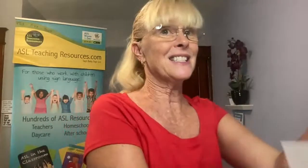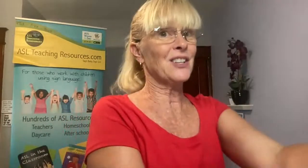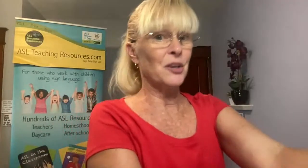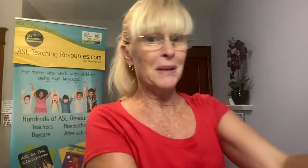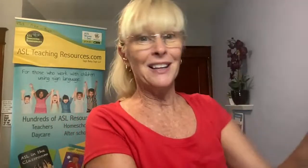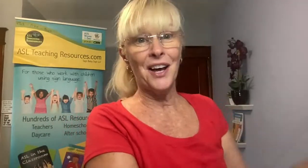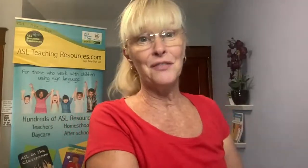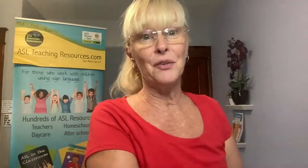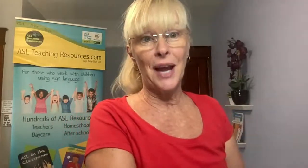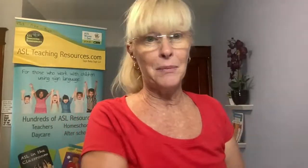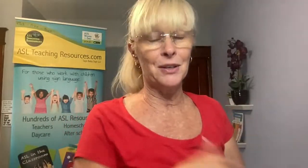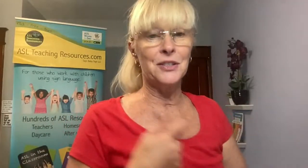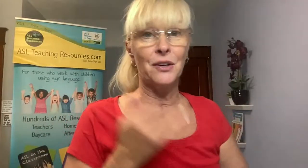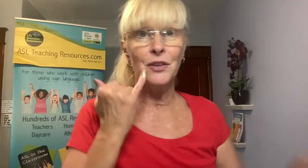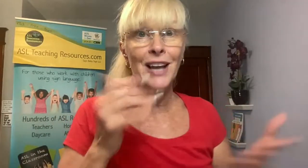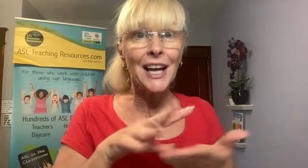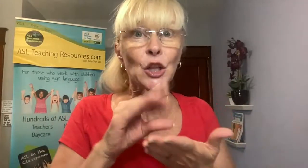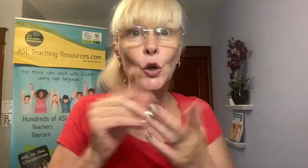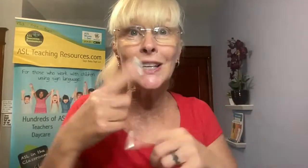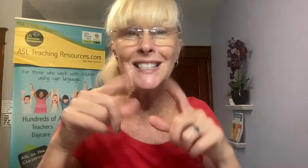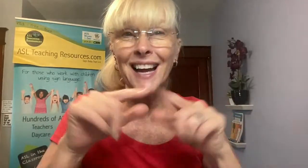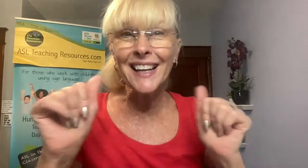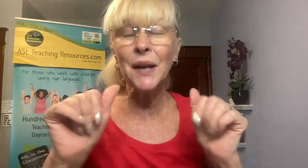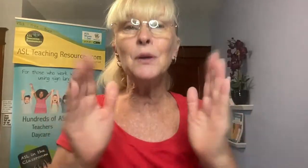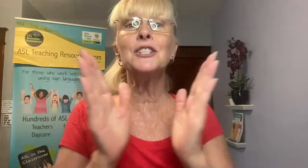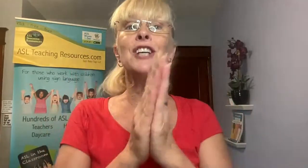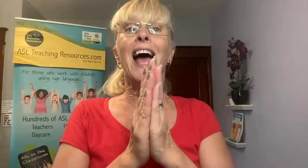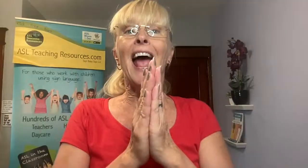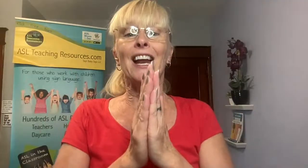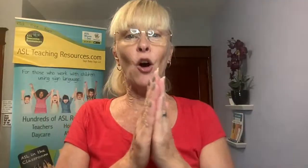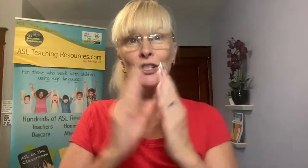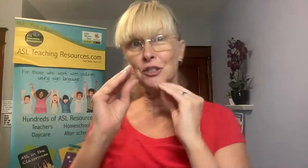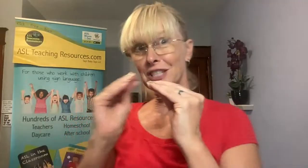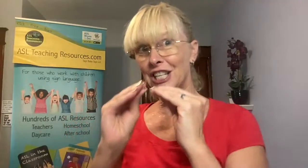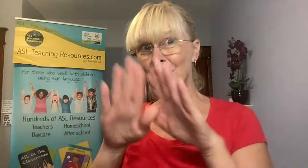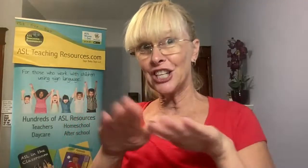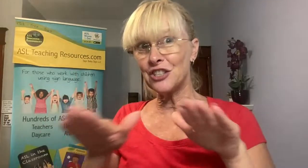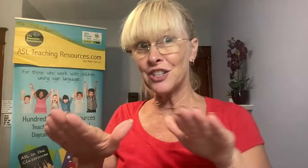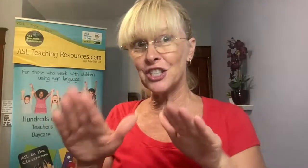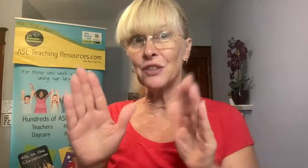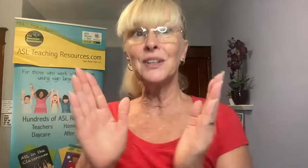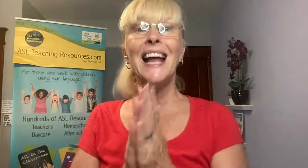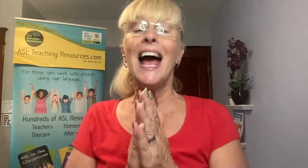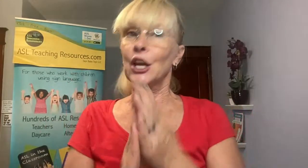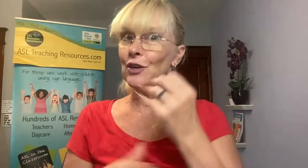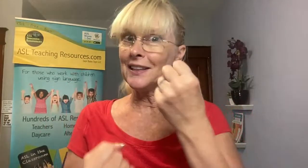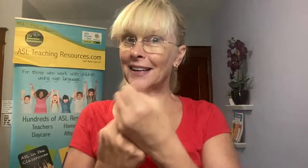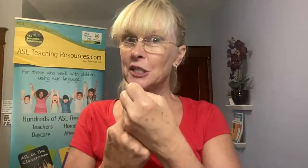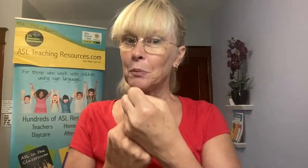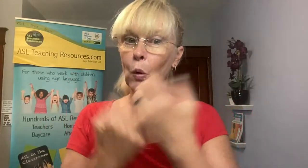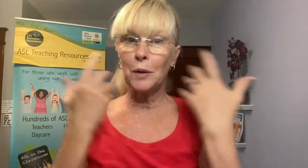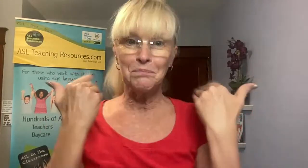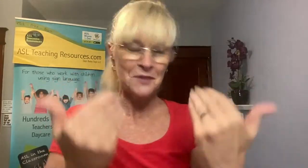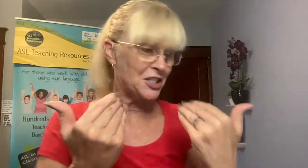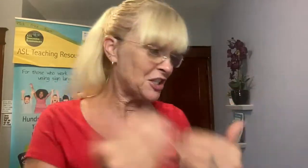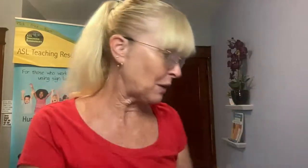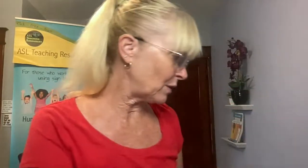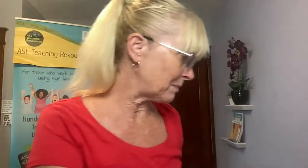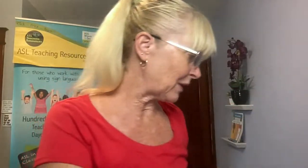going to be a lot of vocabulary. So if you like learning sign language and also teaching it to the children, you need that support. Stay with me.